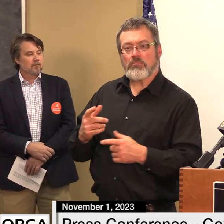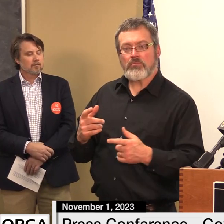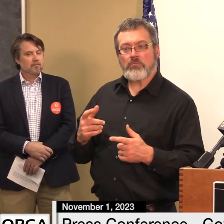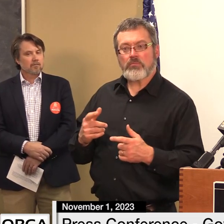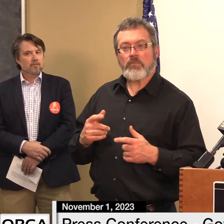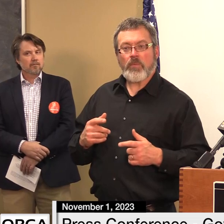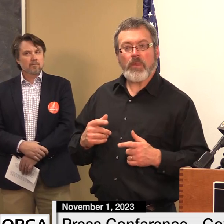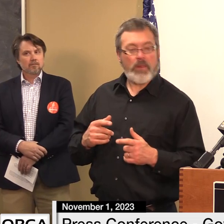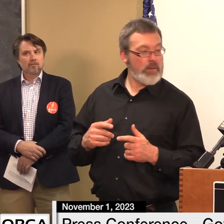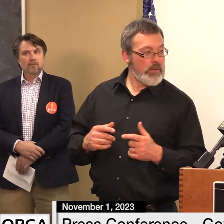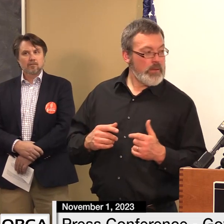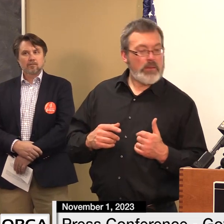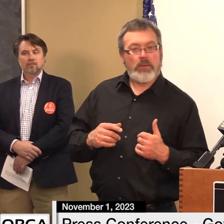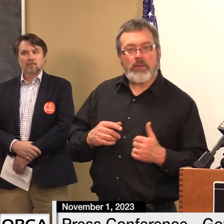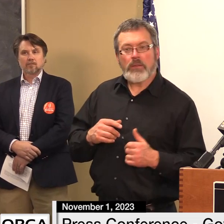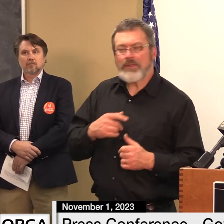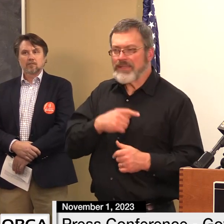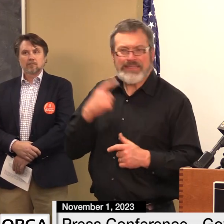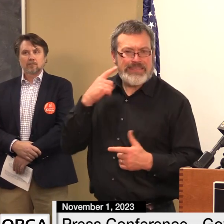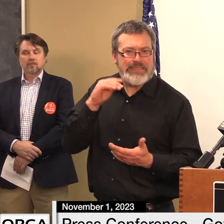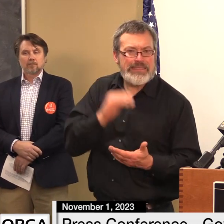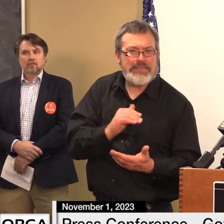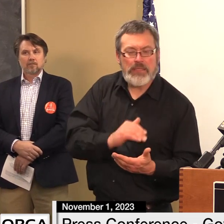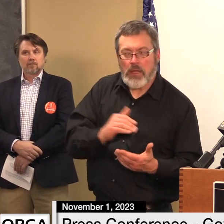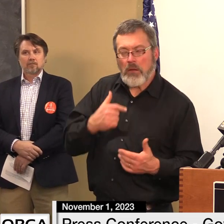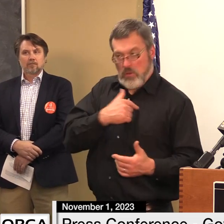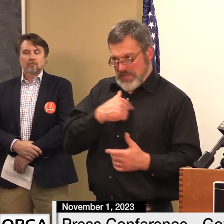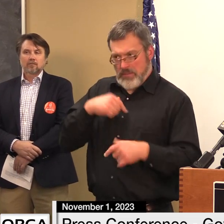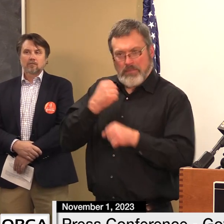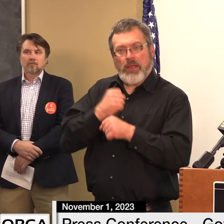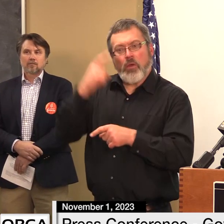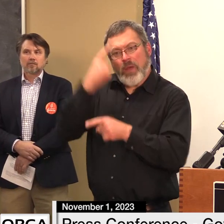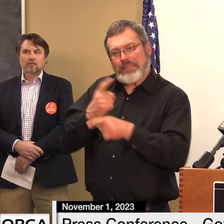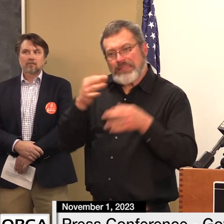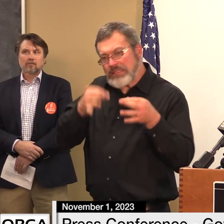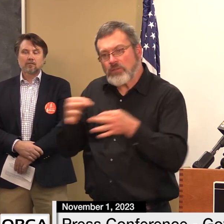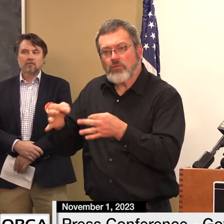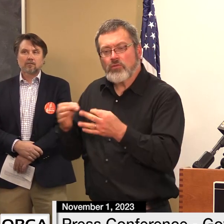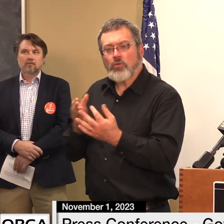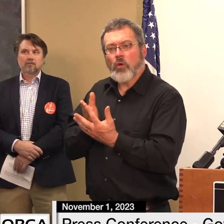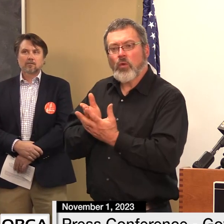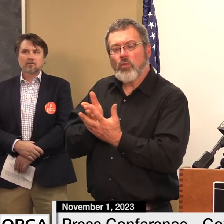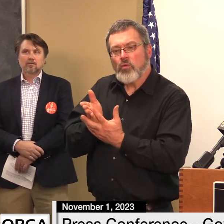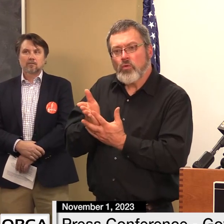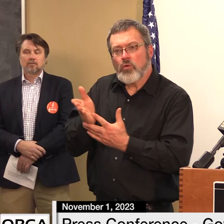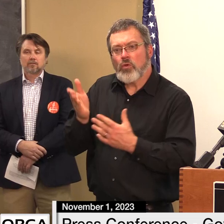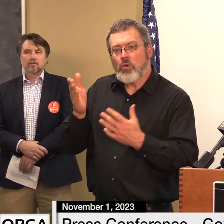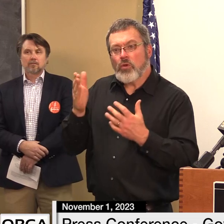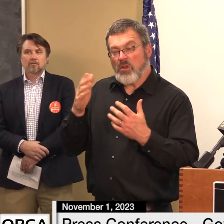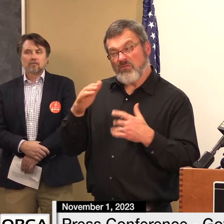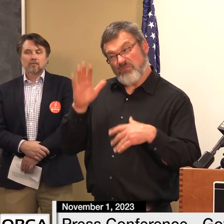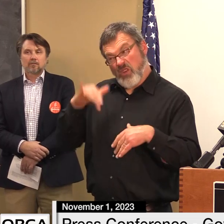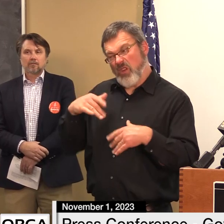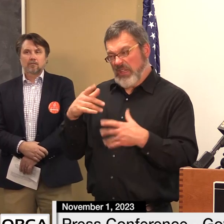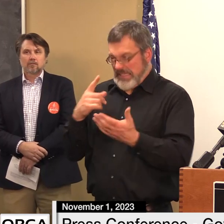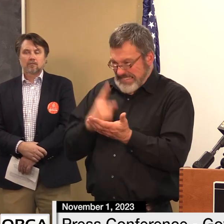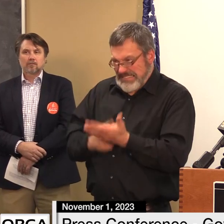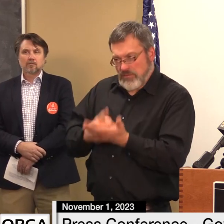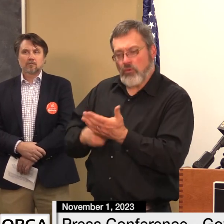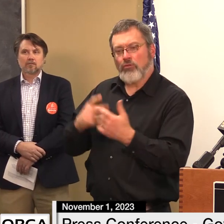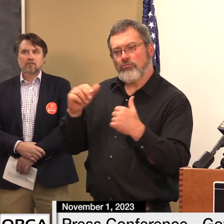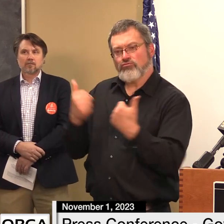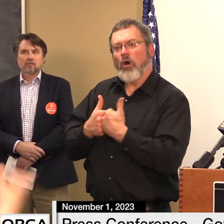decision to make, and we followed through on that. So it was difficult, but it was the right thing to